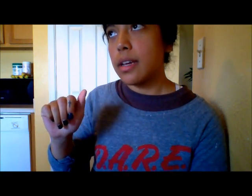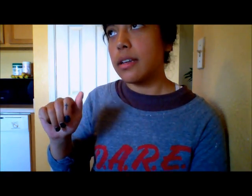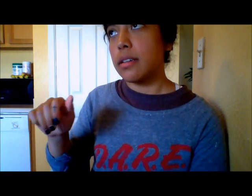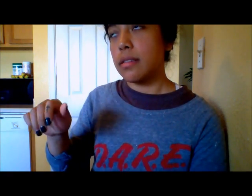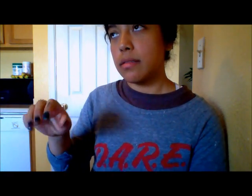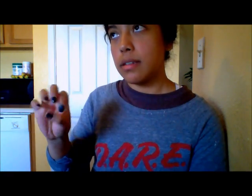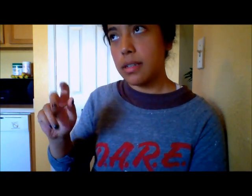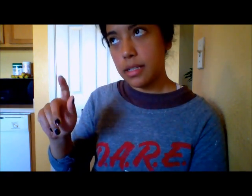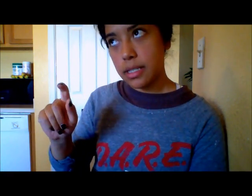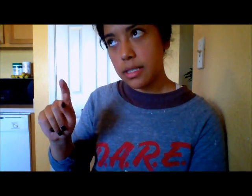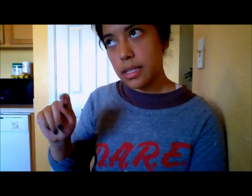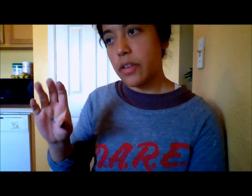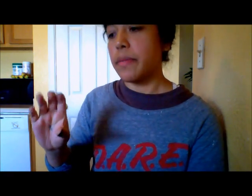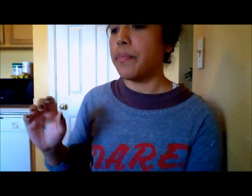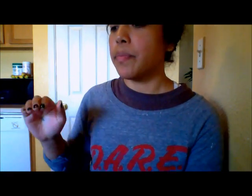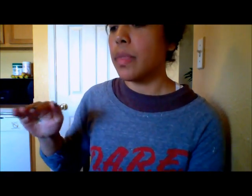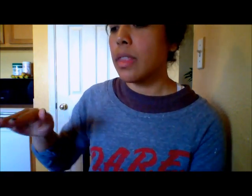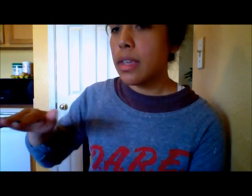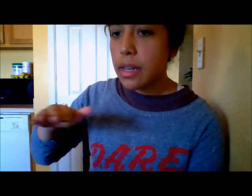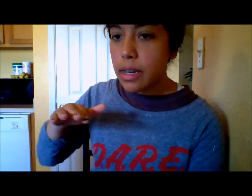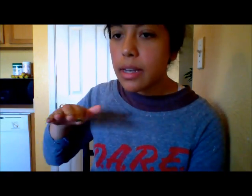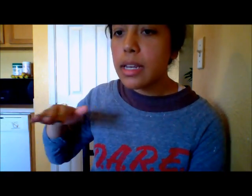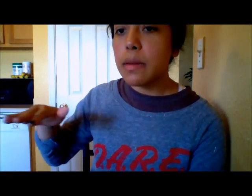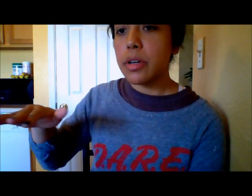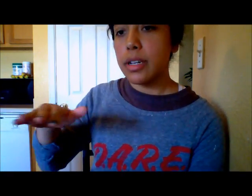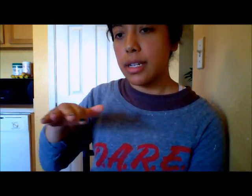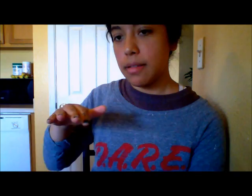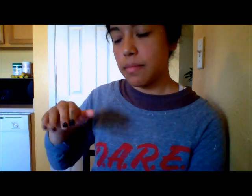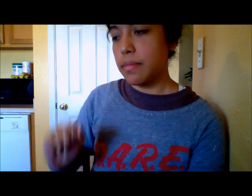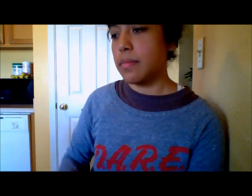area, etc. Neighborhood.